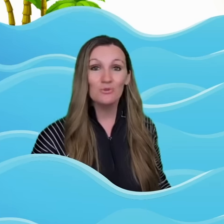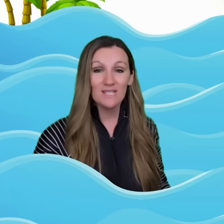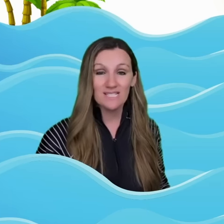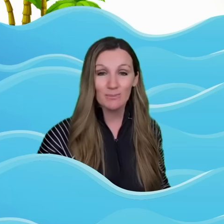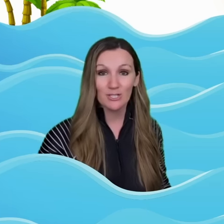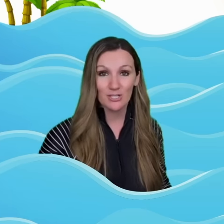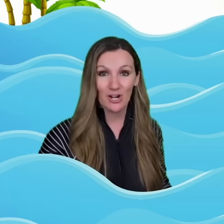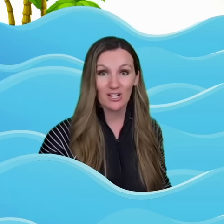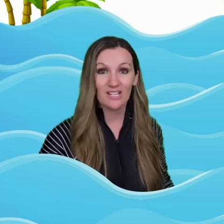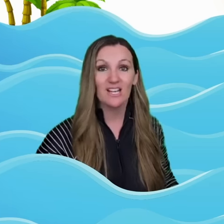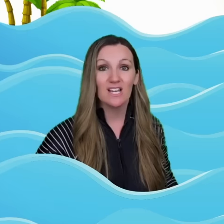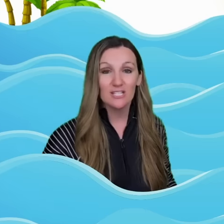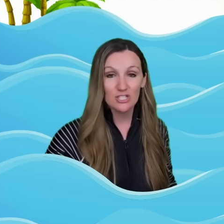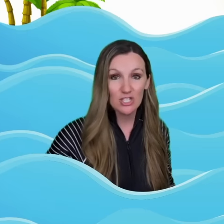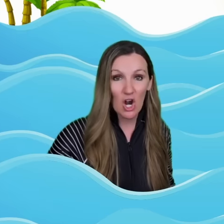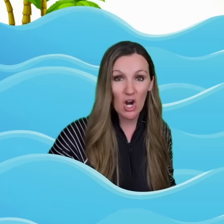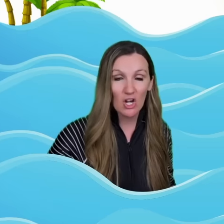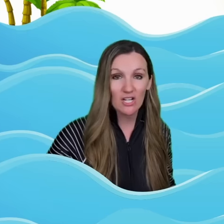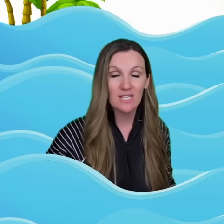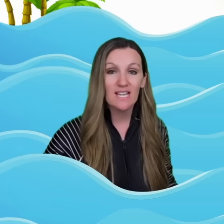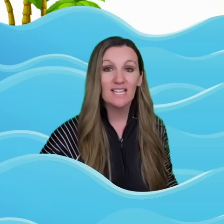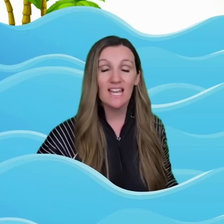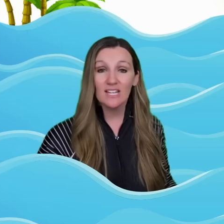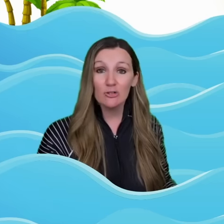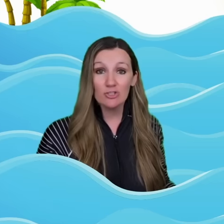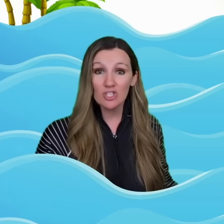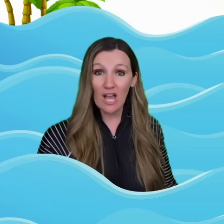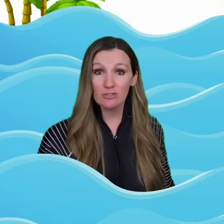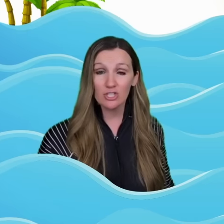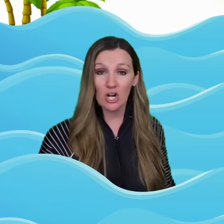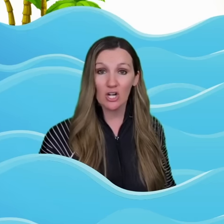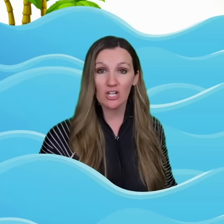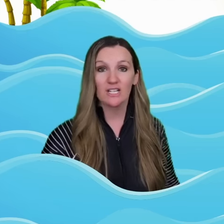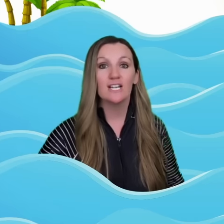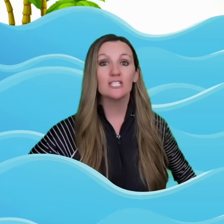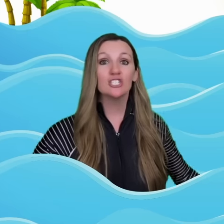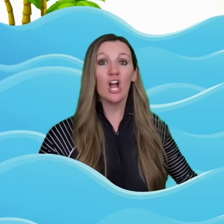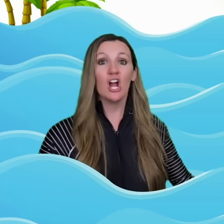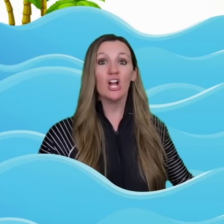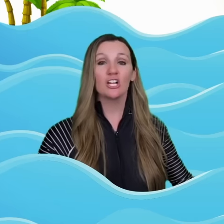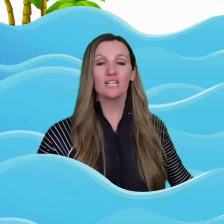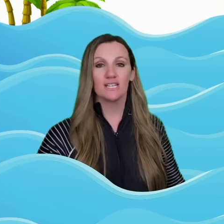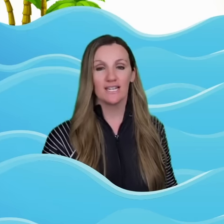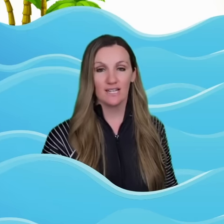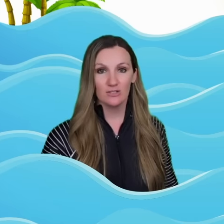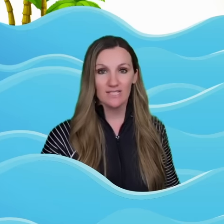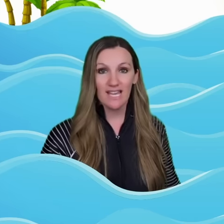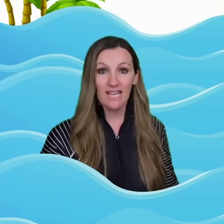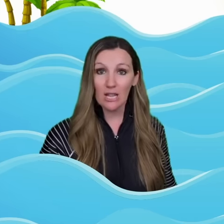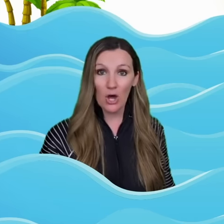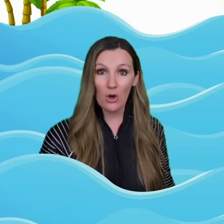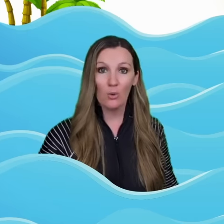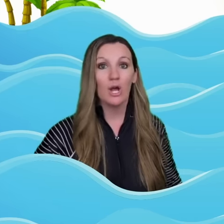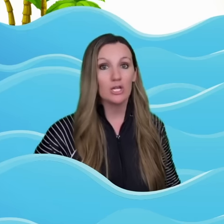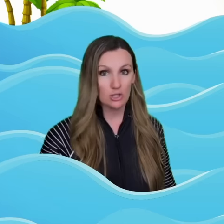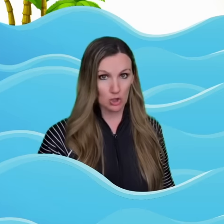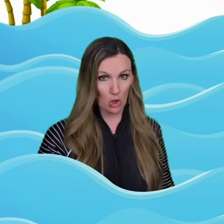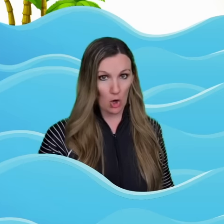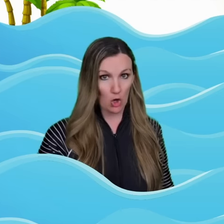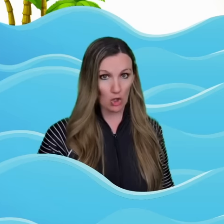whisper shark? Shark. Can you shout shark? Shark. Can you say it low? Shark.